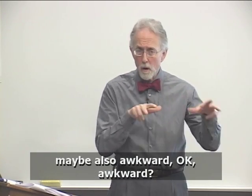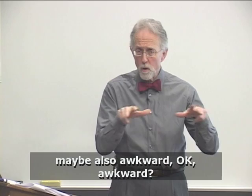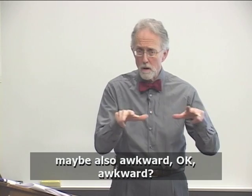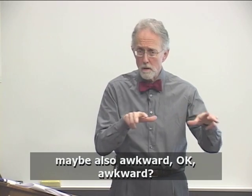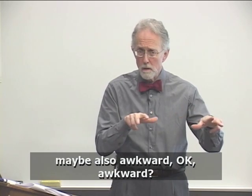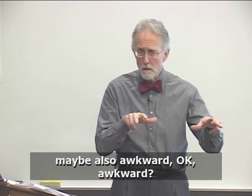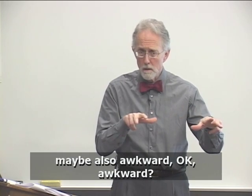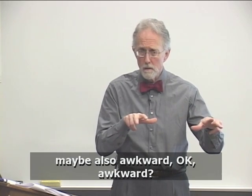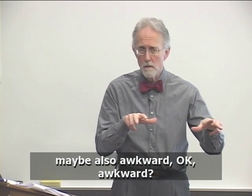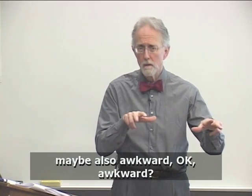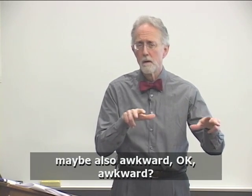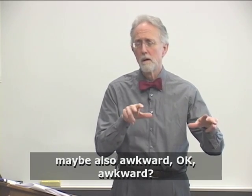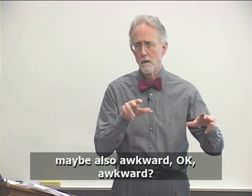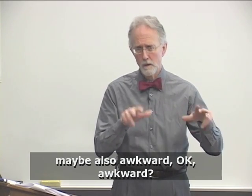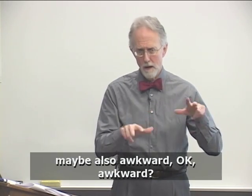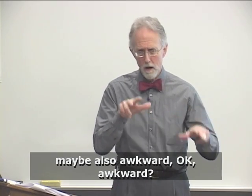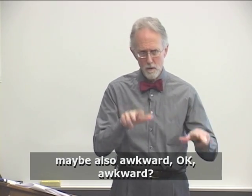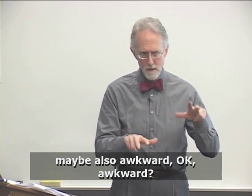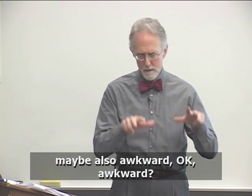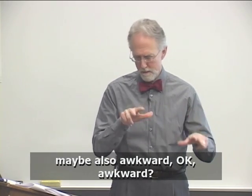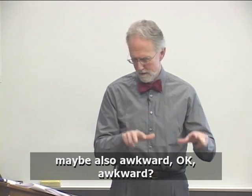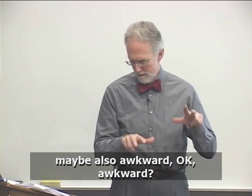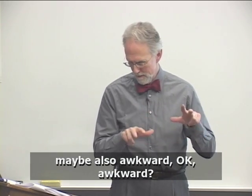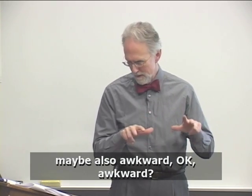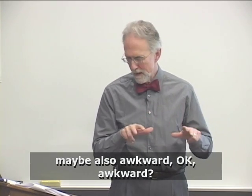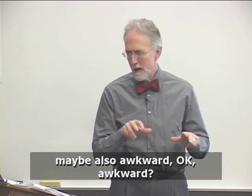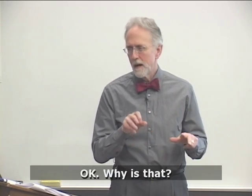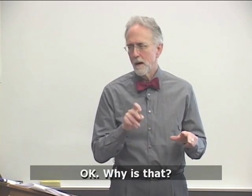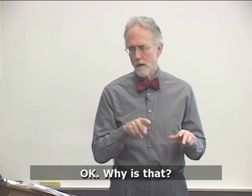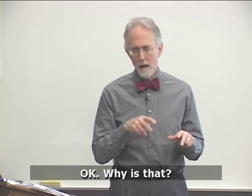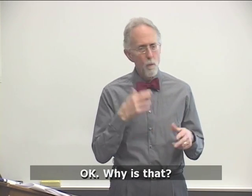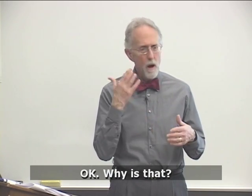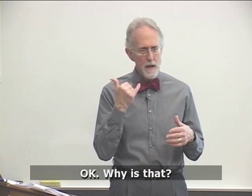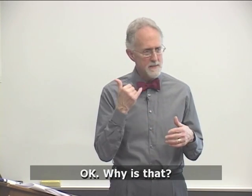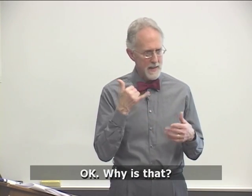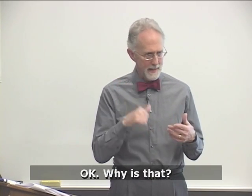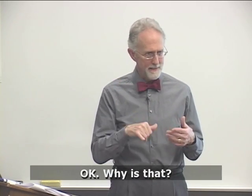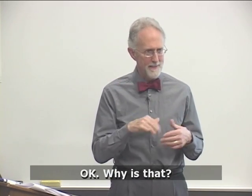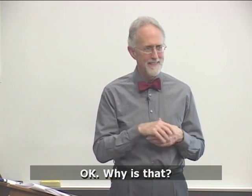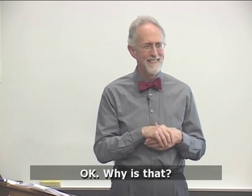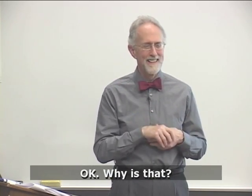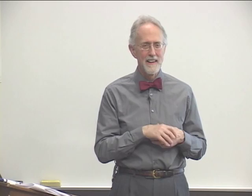awkward. Okay, awkward. Okay, why is that?